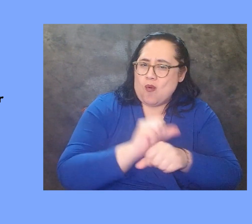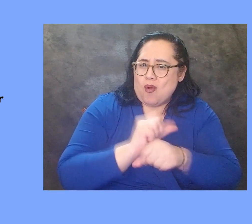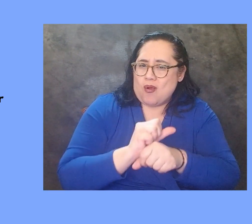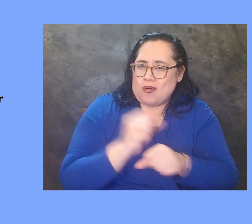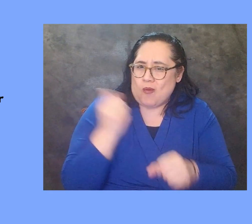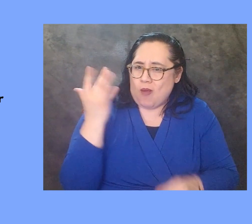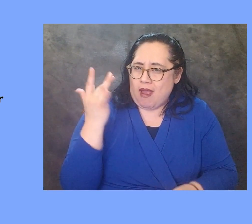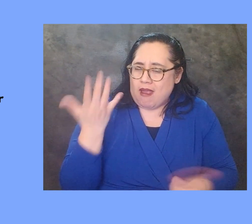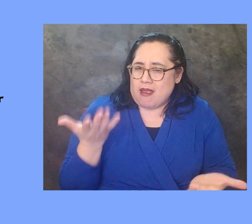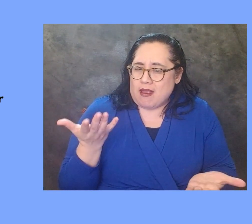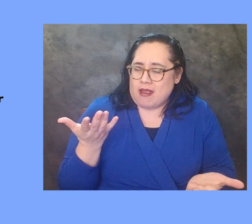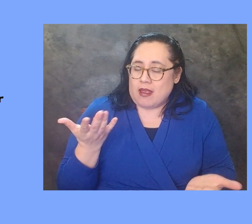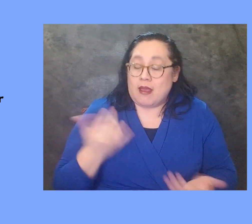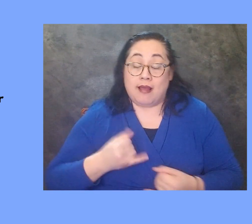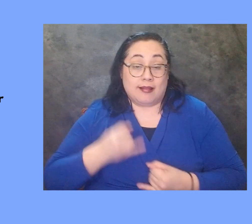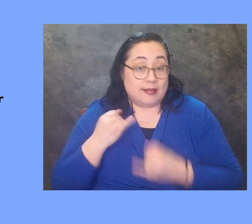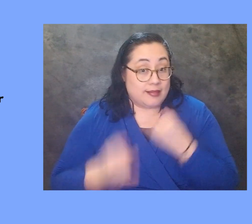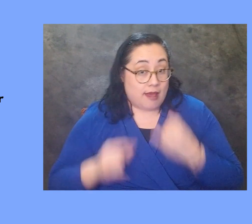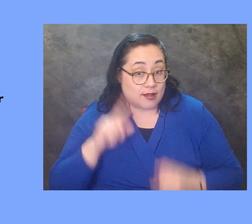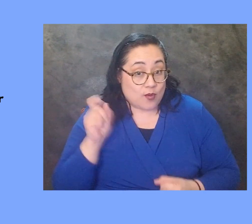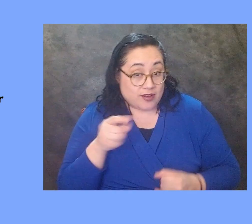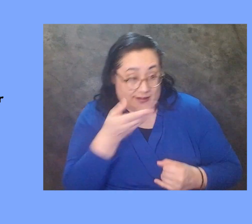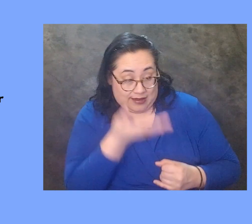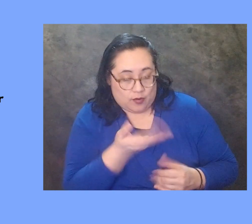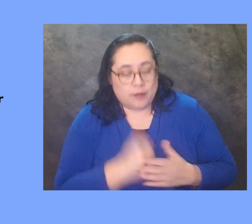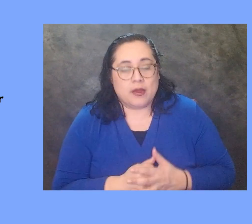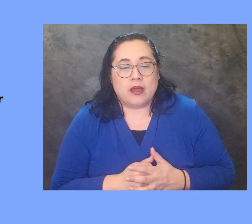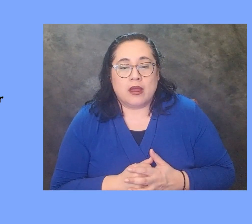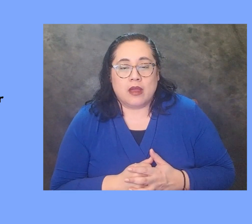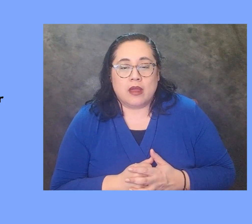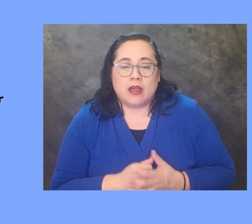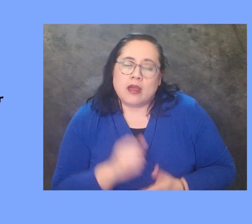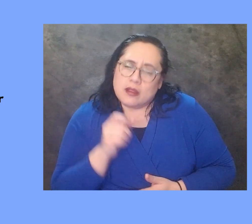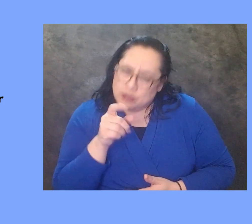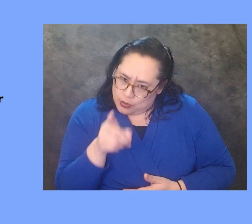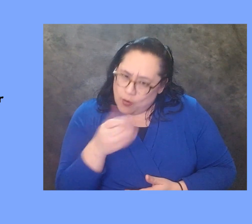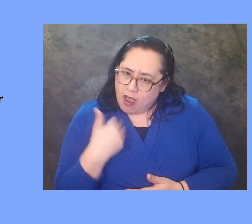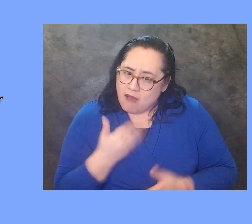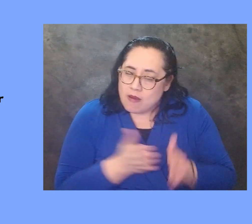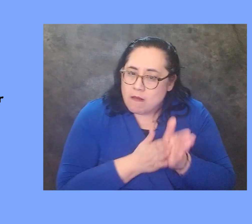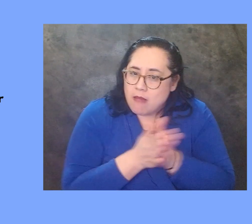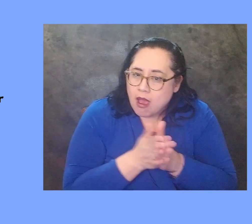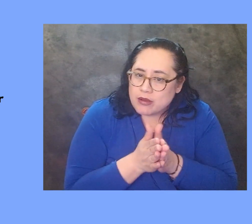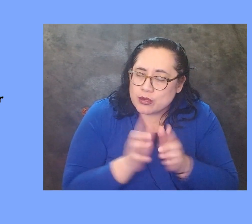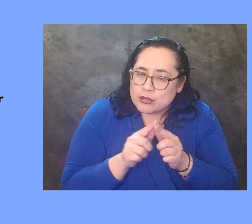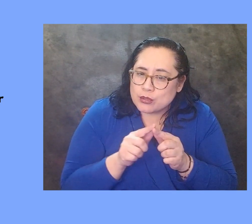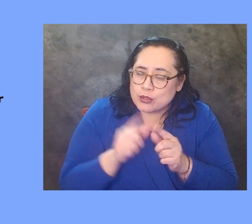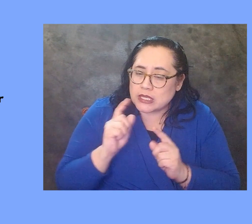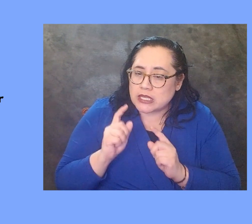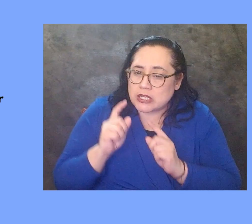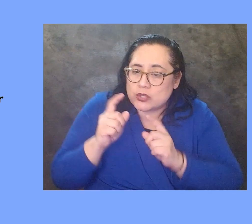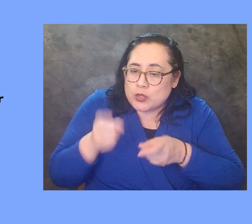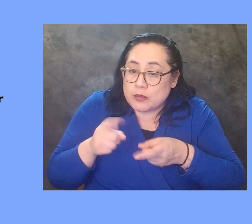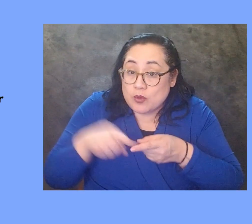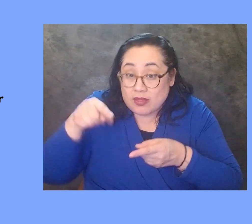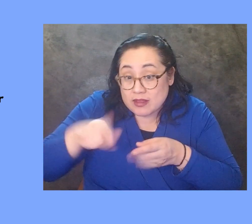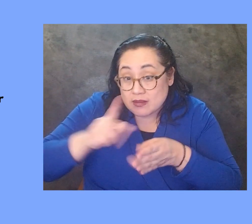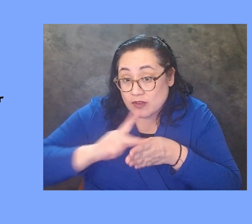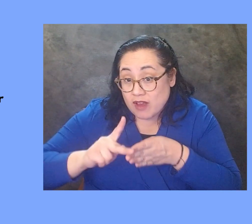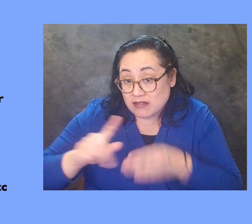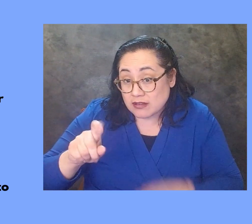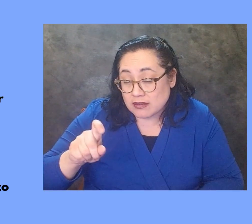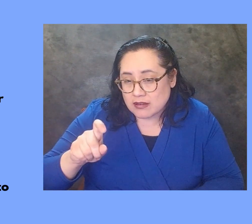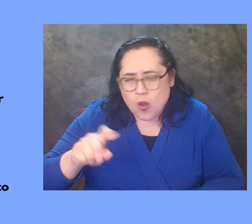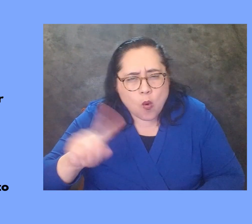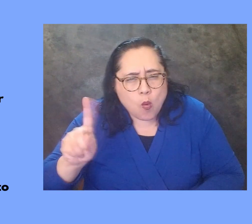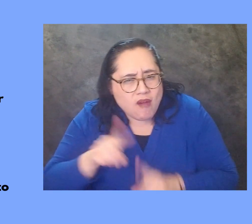chosen interpreting for work? And the last question, as you see here, is, do you have the passion to contribute